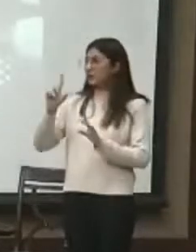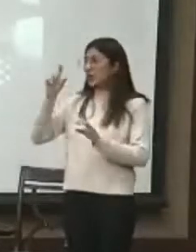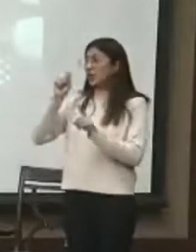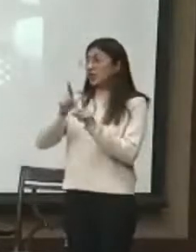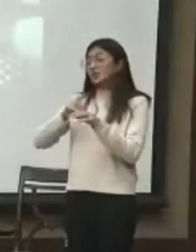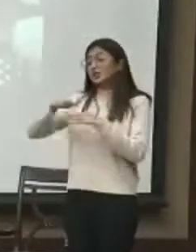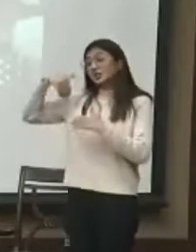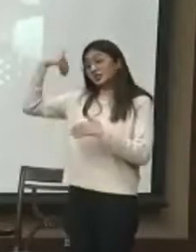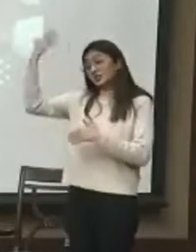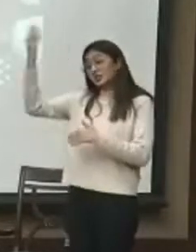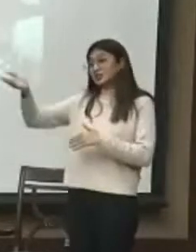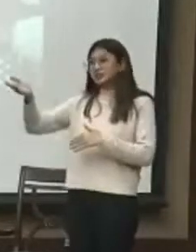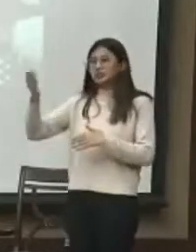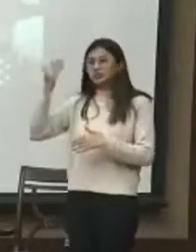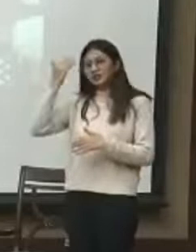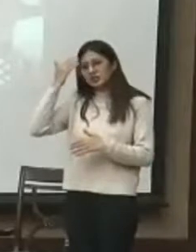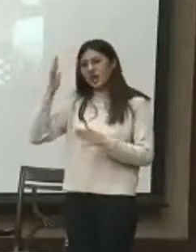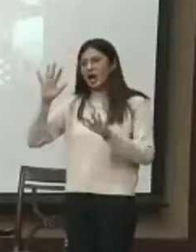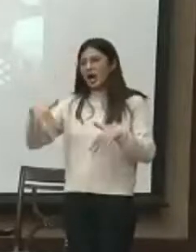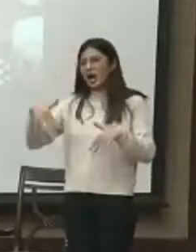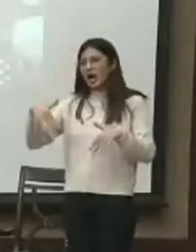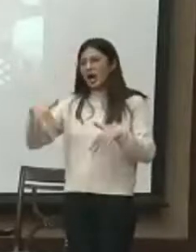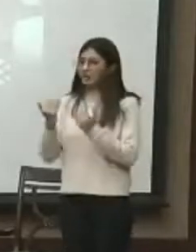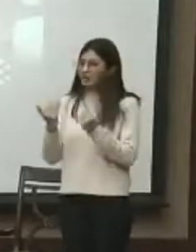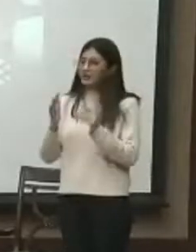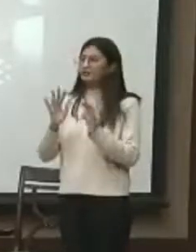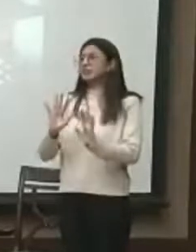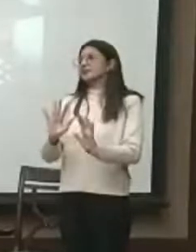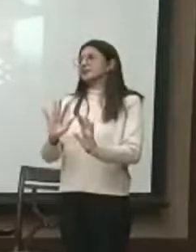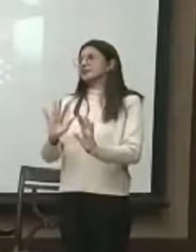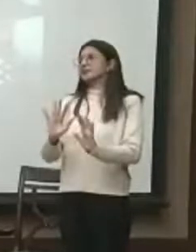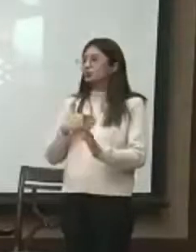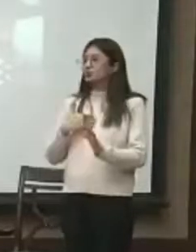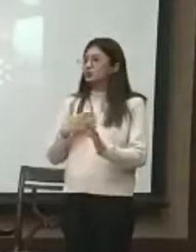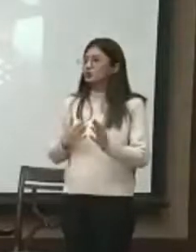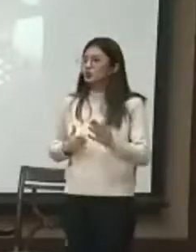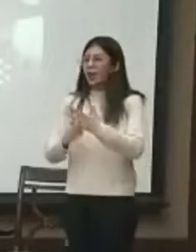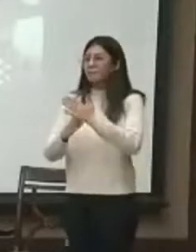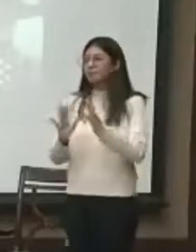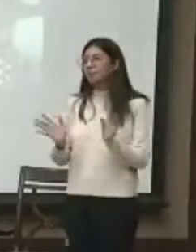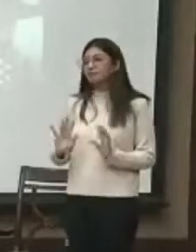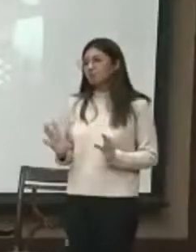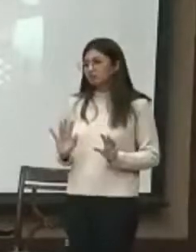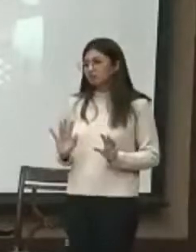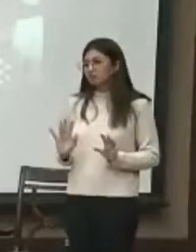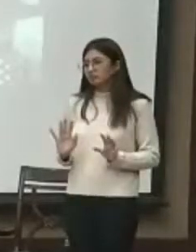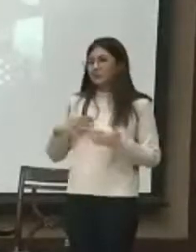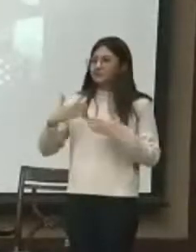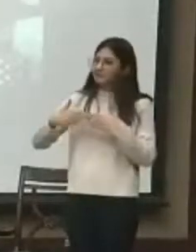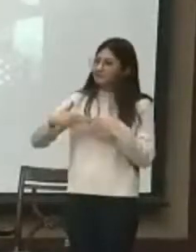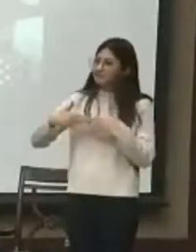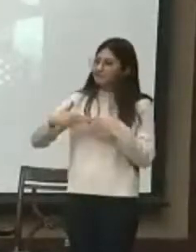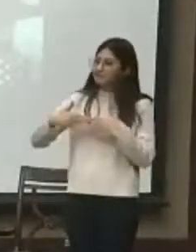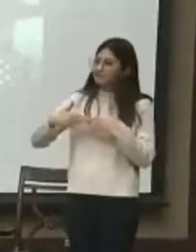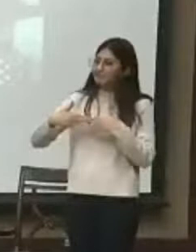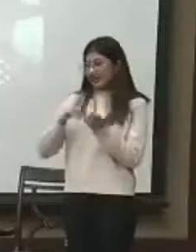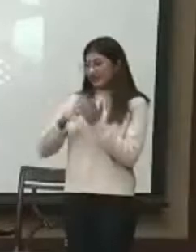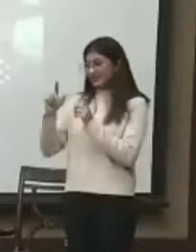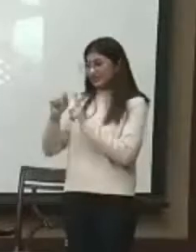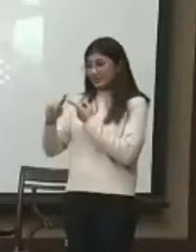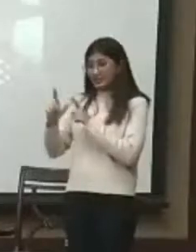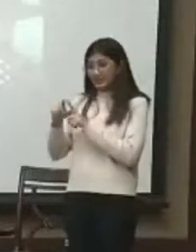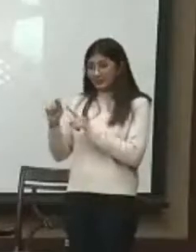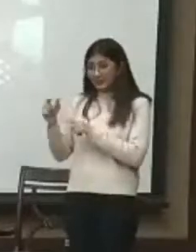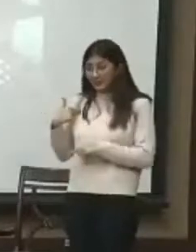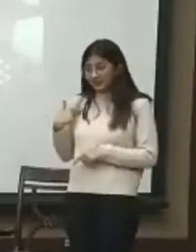for us to figure out how to get there, but we will not stop. For at least I can speak on behalf of NCP-EDP